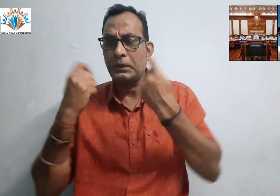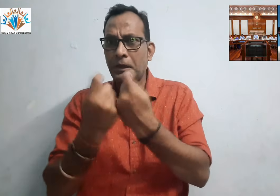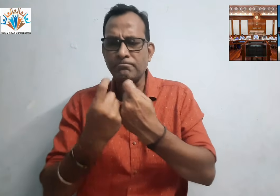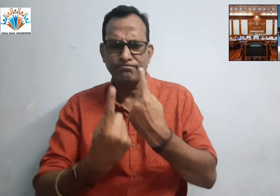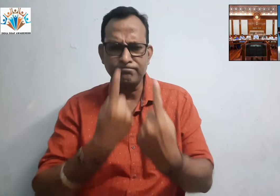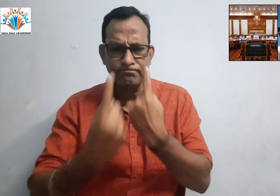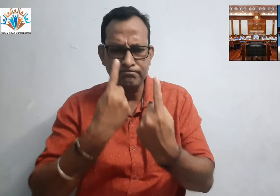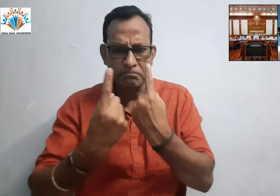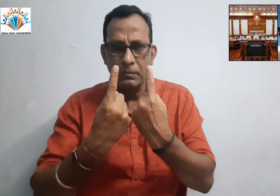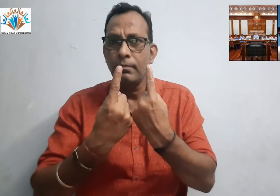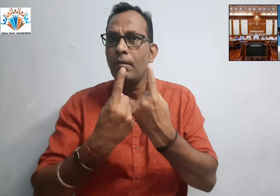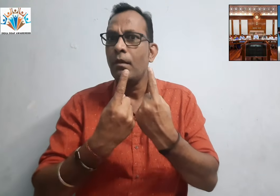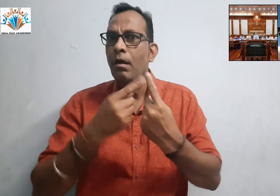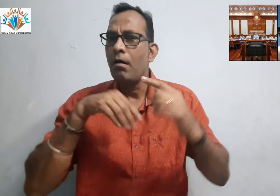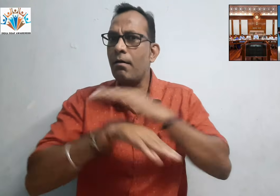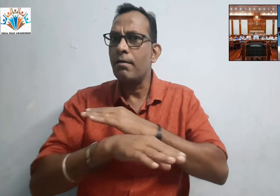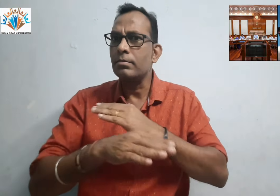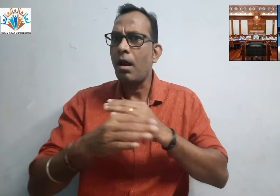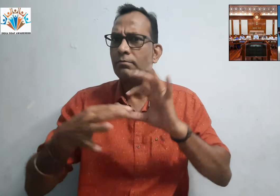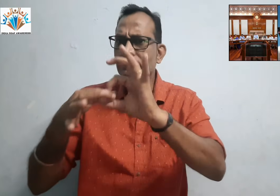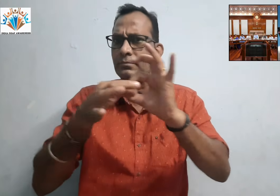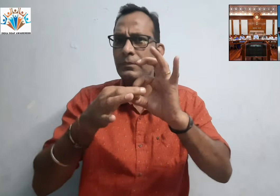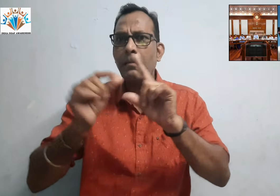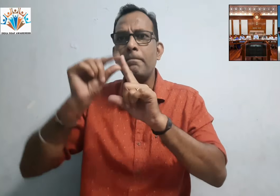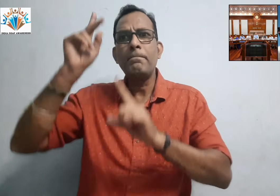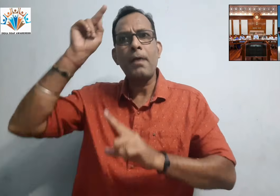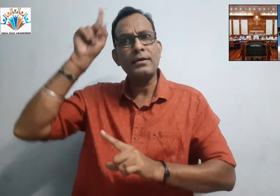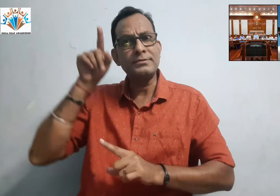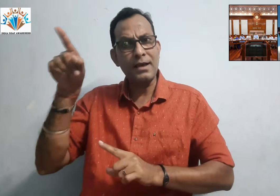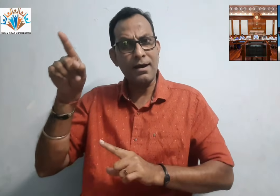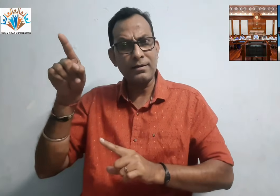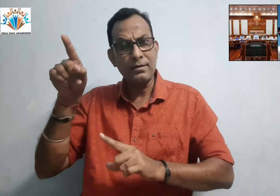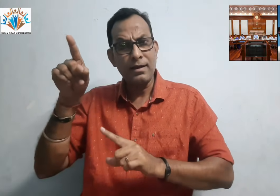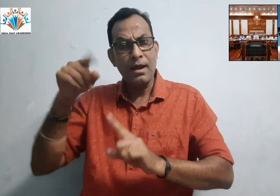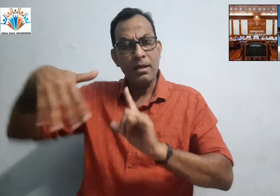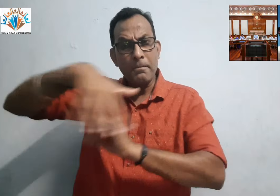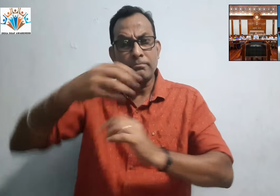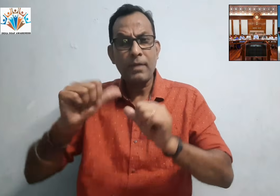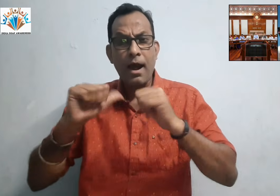deep. But in that way, Pakistan has